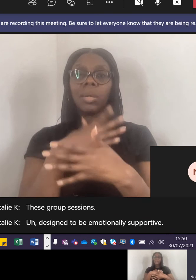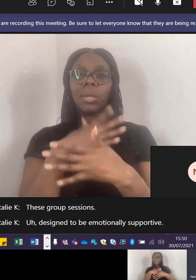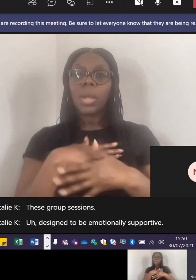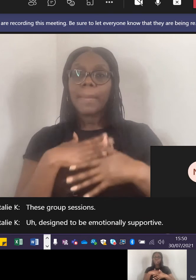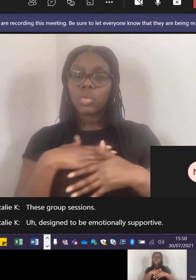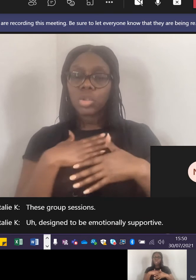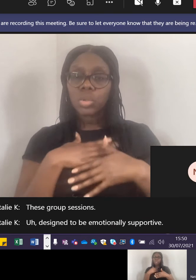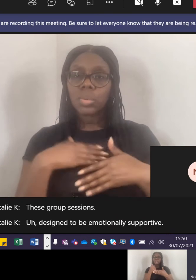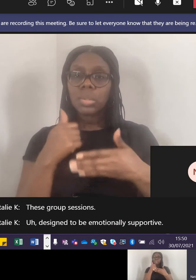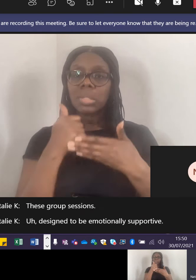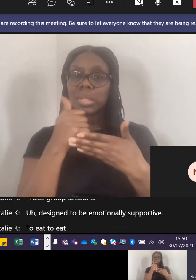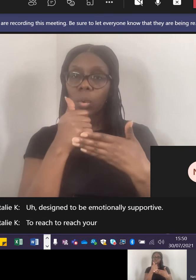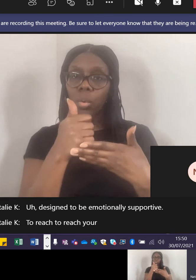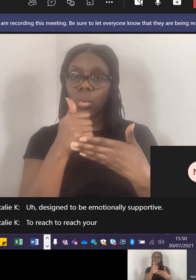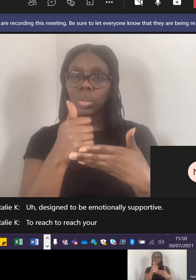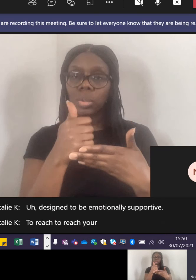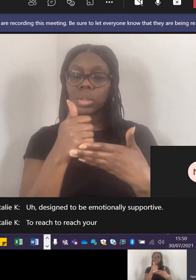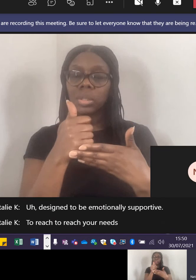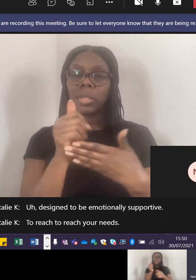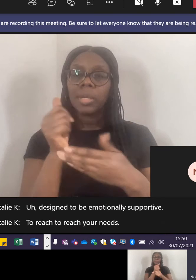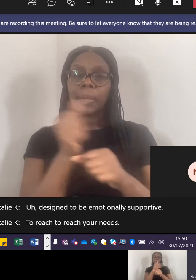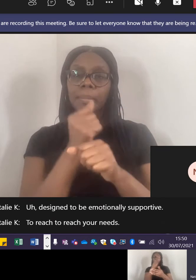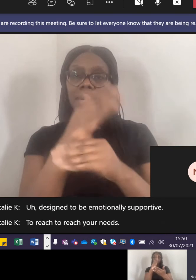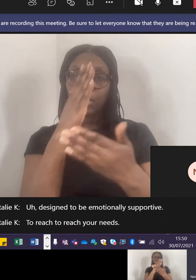to reach your needs,